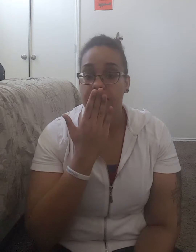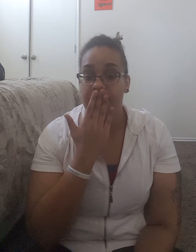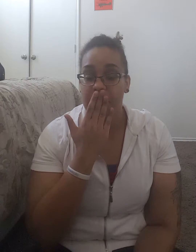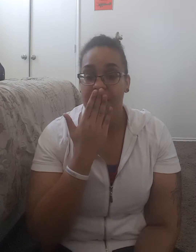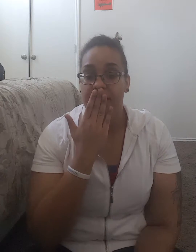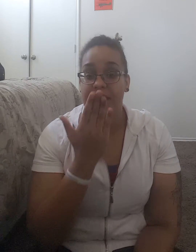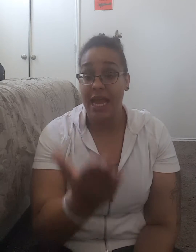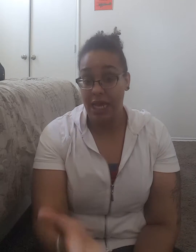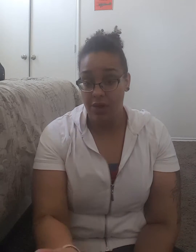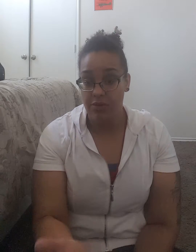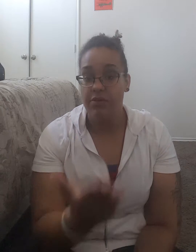From your mouth. Thank you.